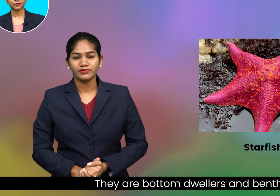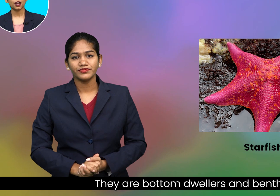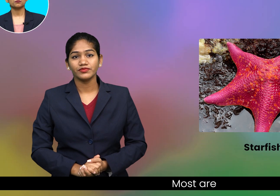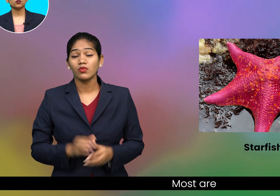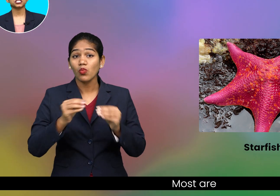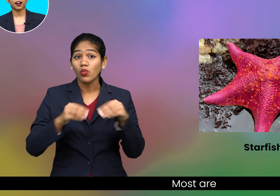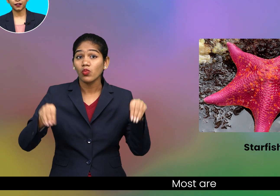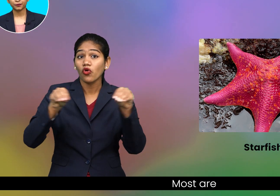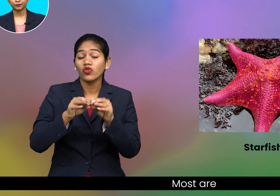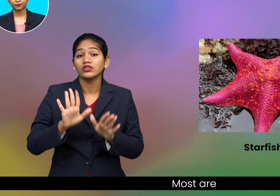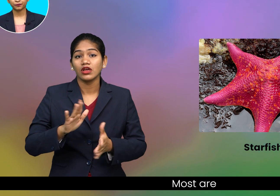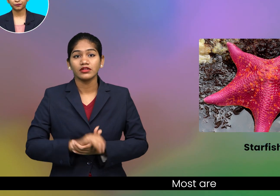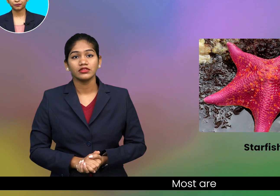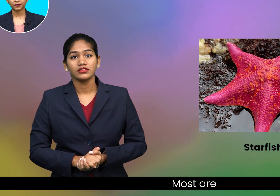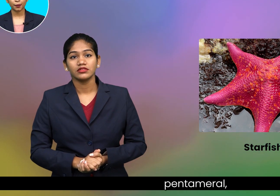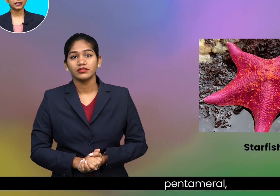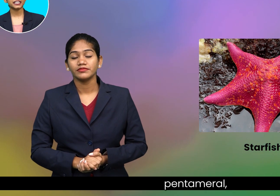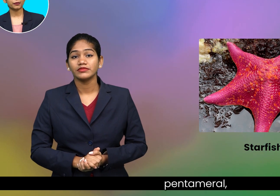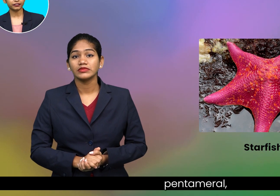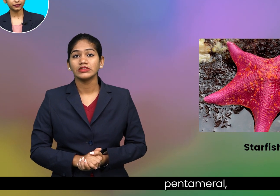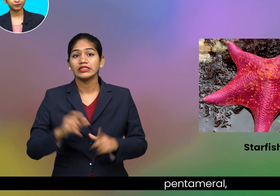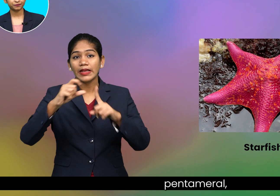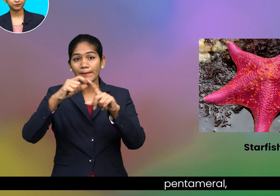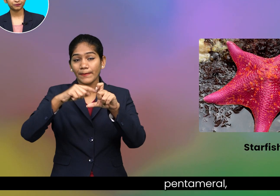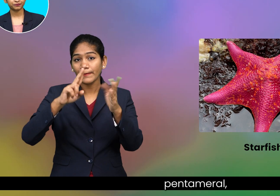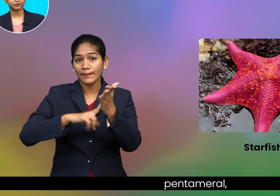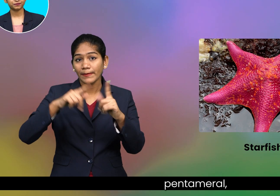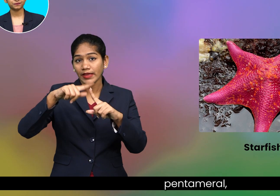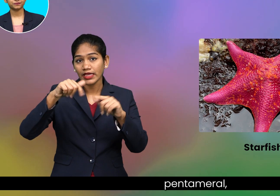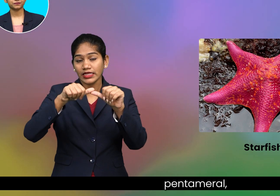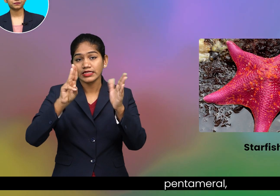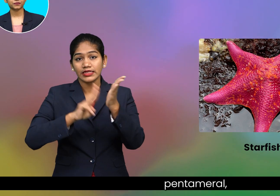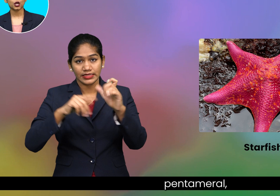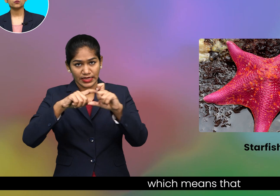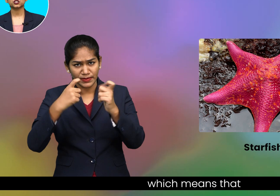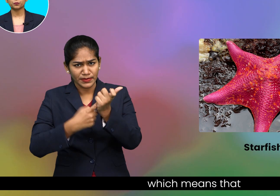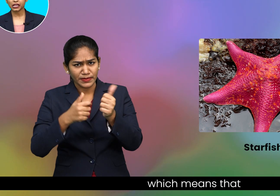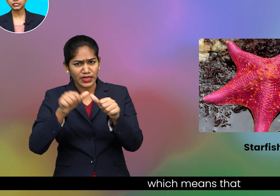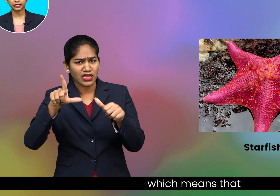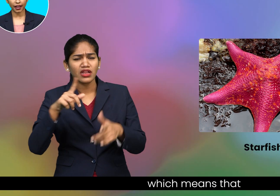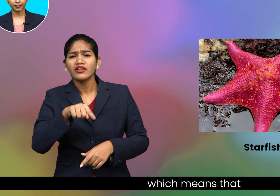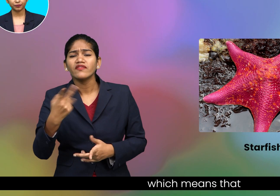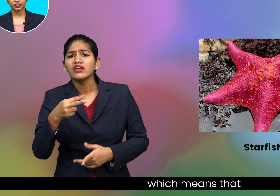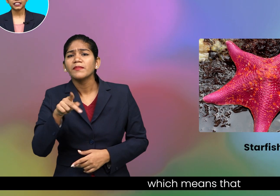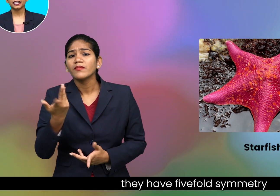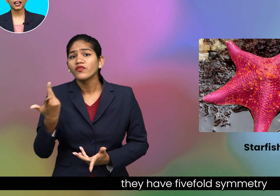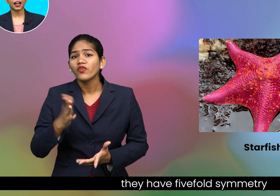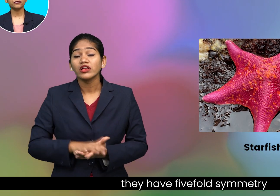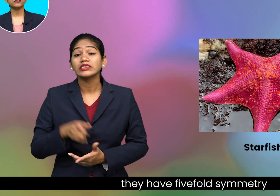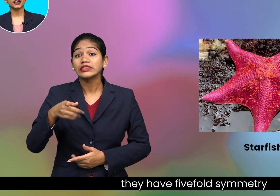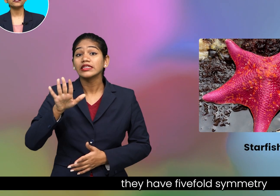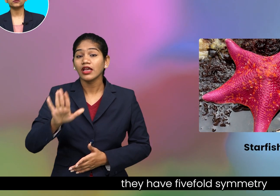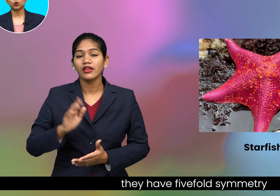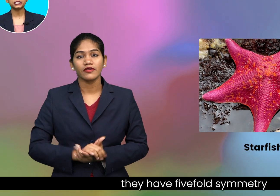Most are pentameral which means that they